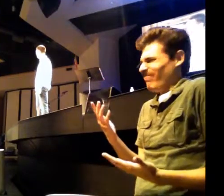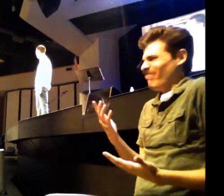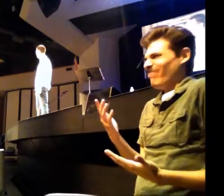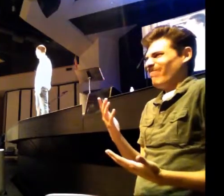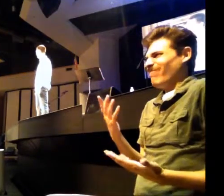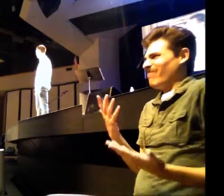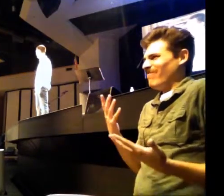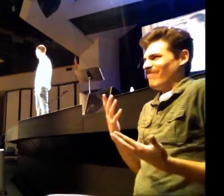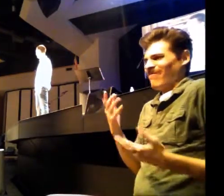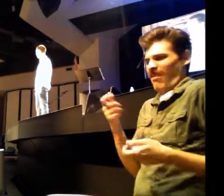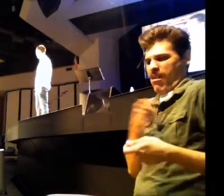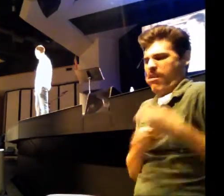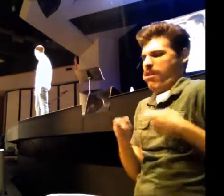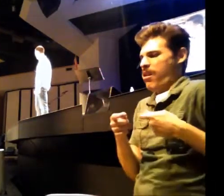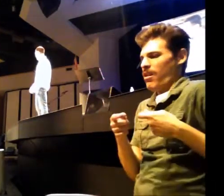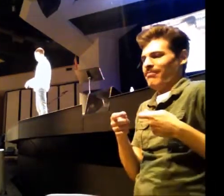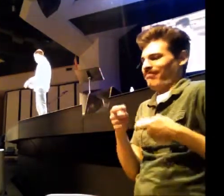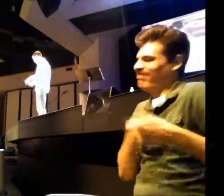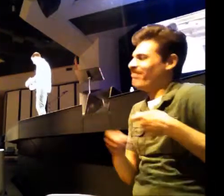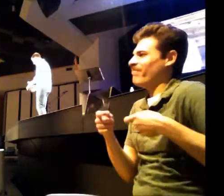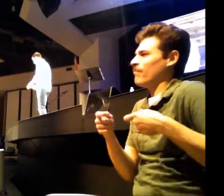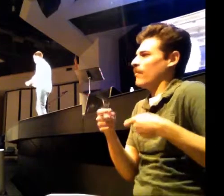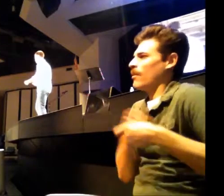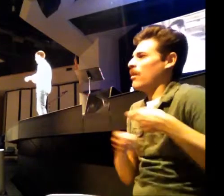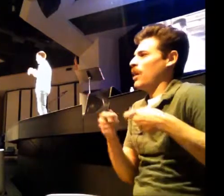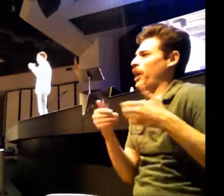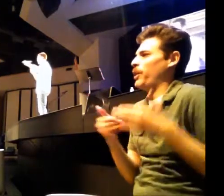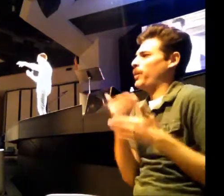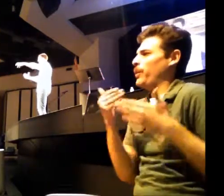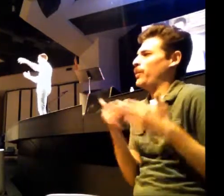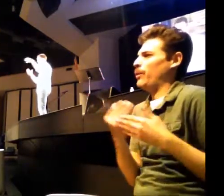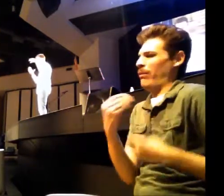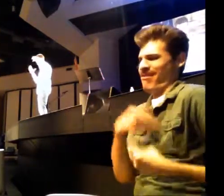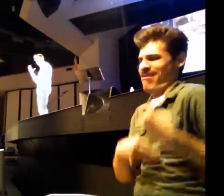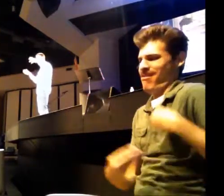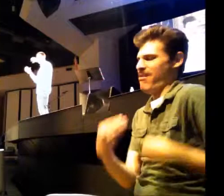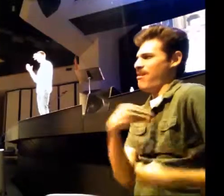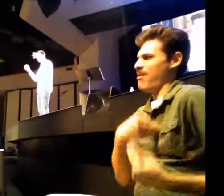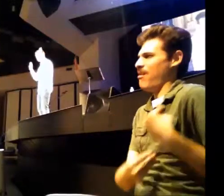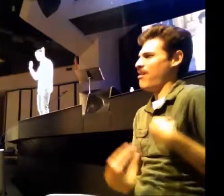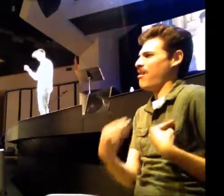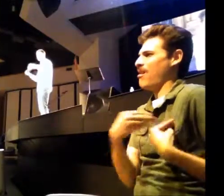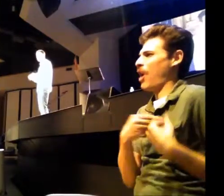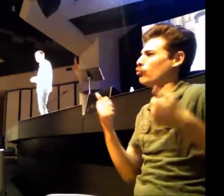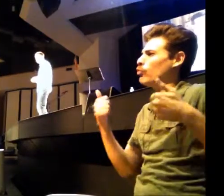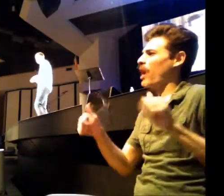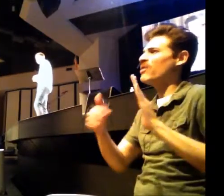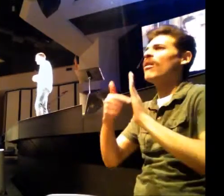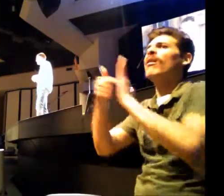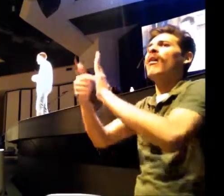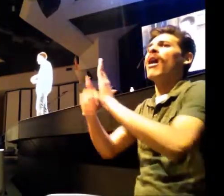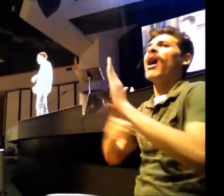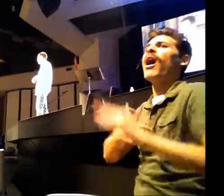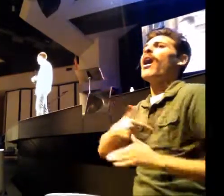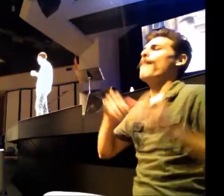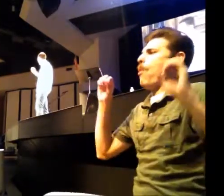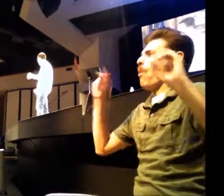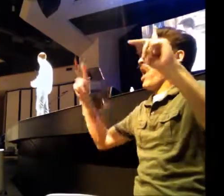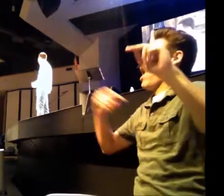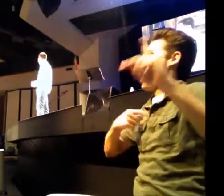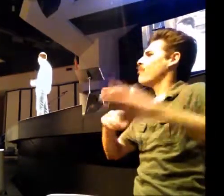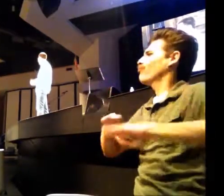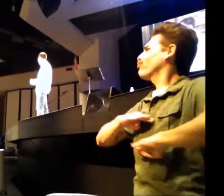search for worthiness. And we live our life trying to be better and trying to be seen as okay and acceptable and as good. And yet at the end of the day,